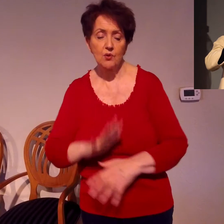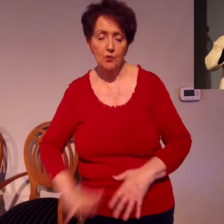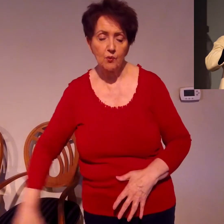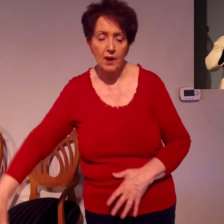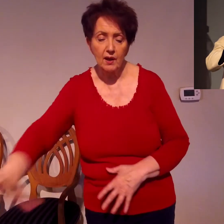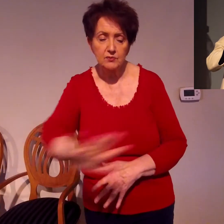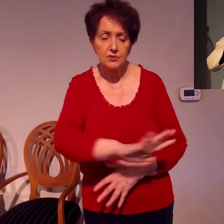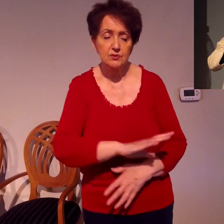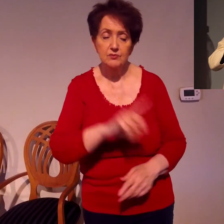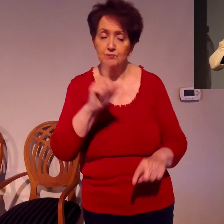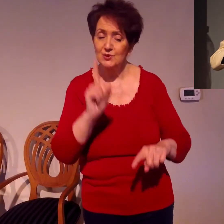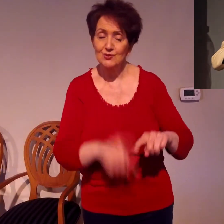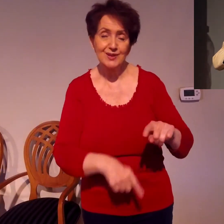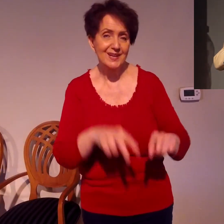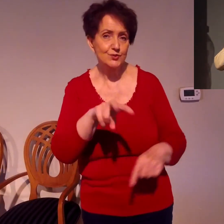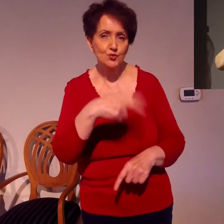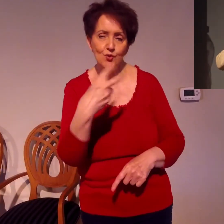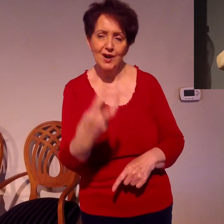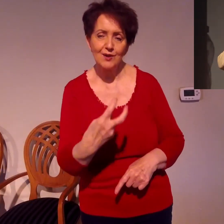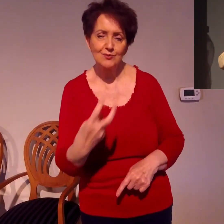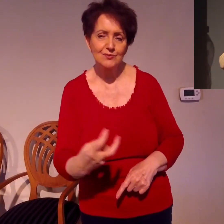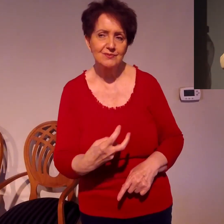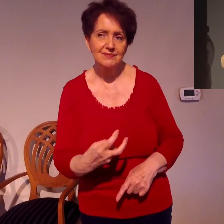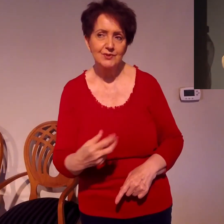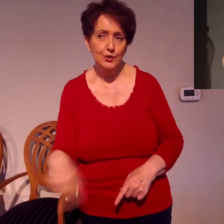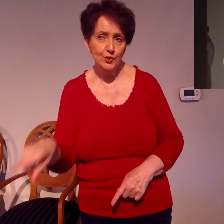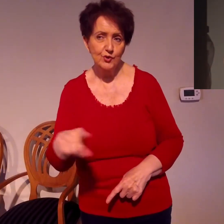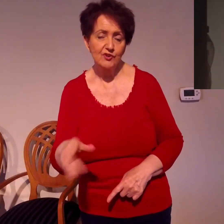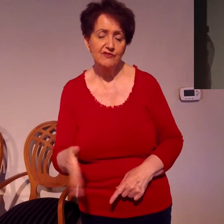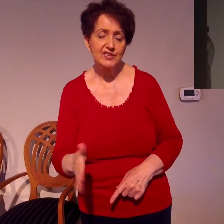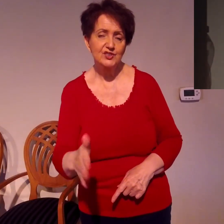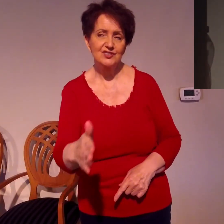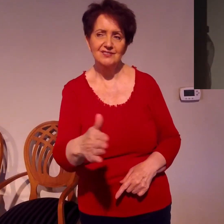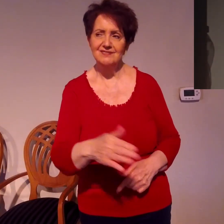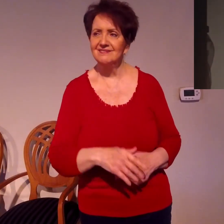can't drown. You're a fish.